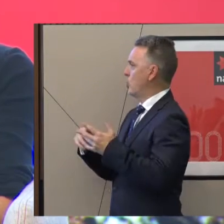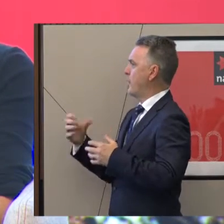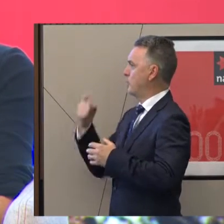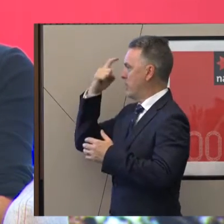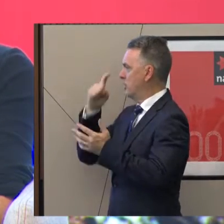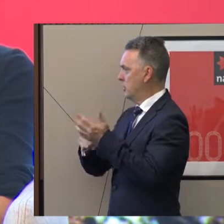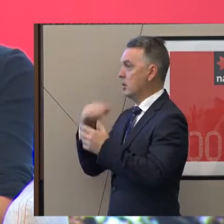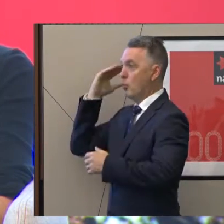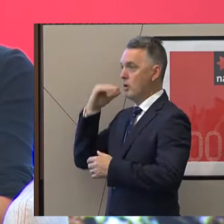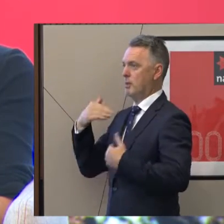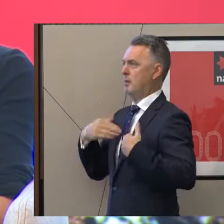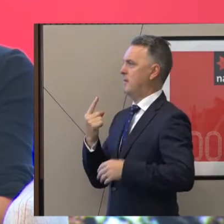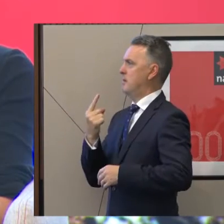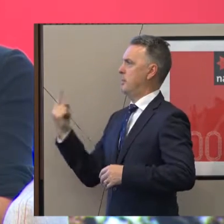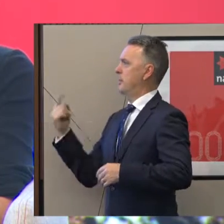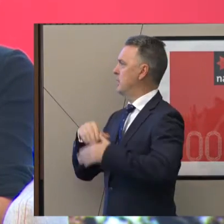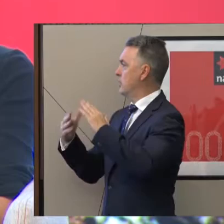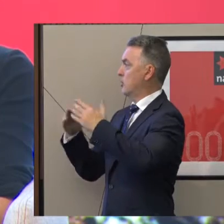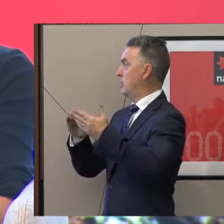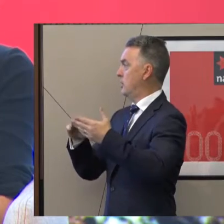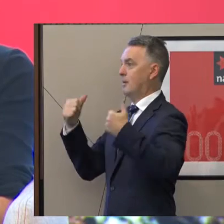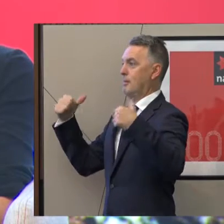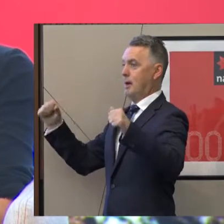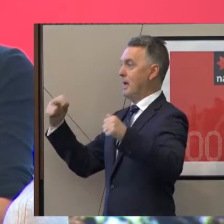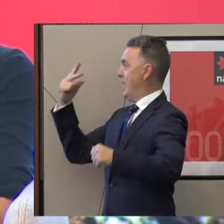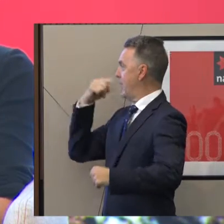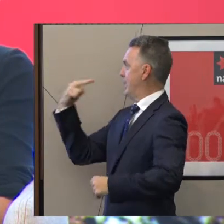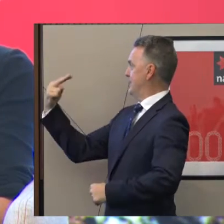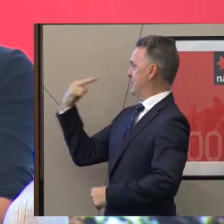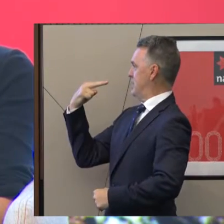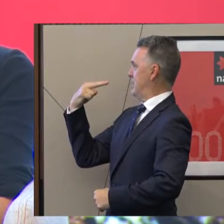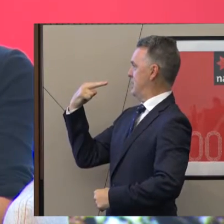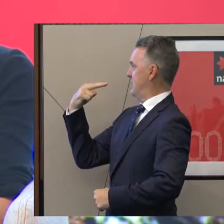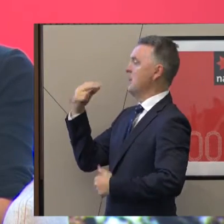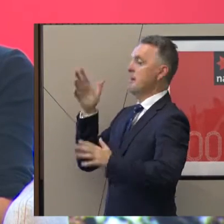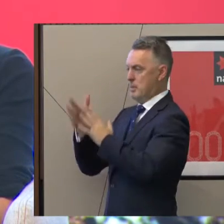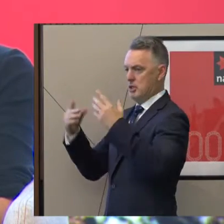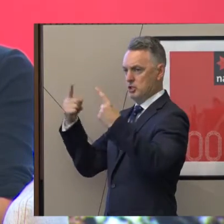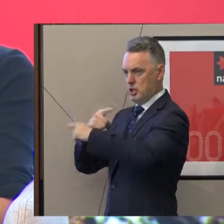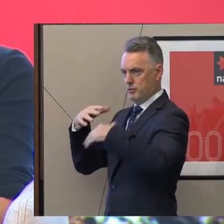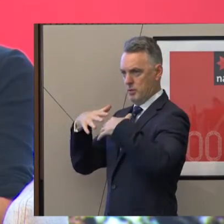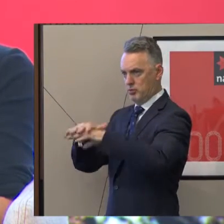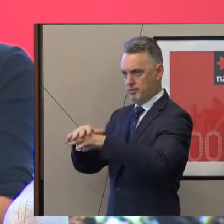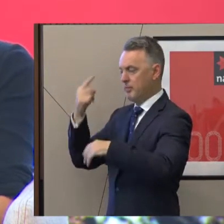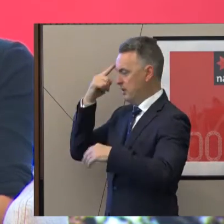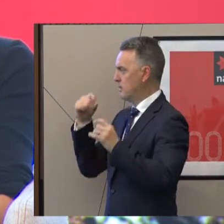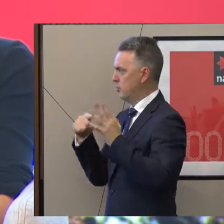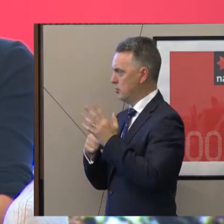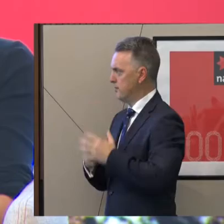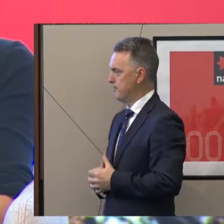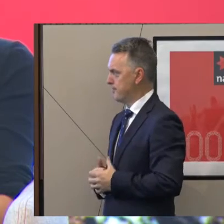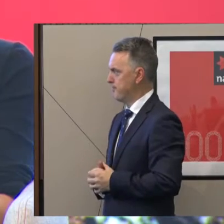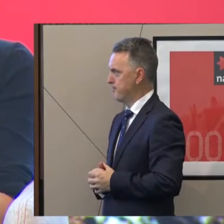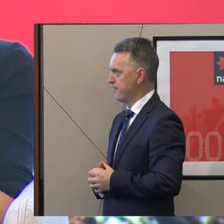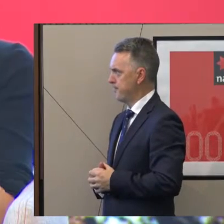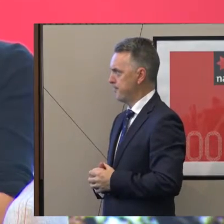having women living independently in the community means we're visible. That will mean change in mainstream. And I think that's really, really important.